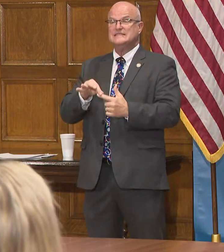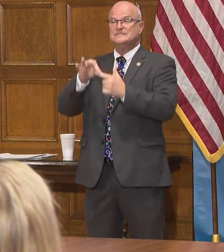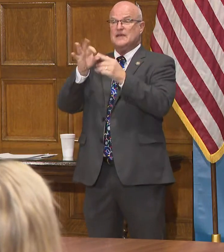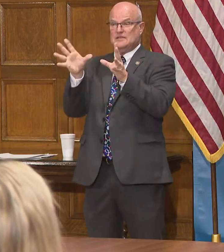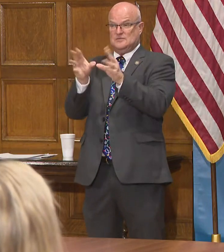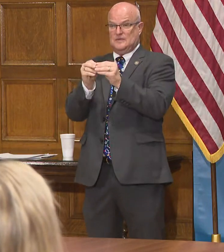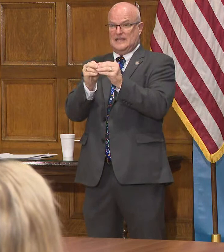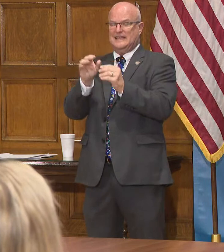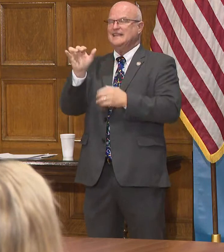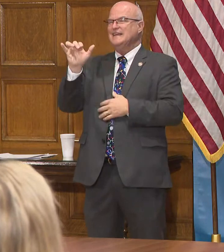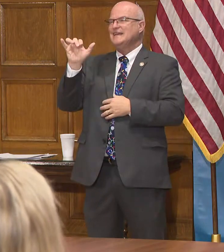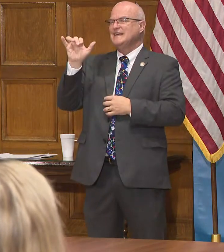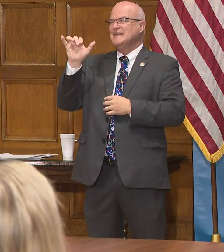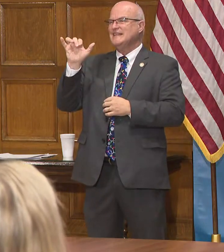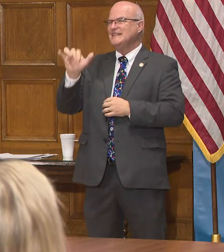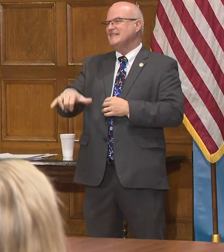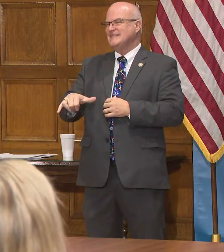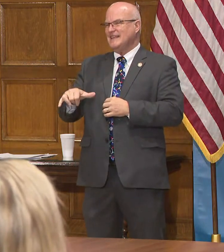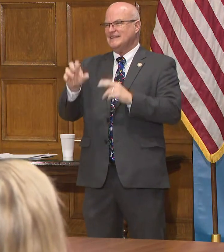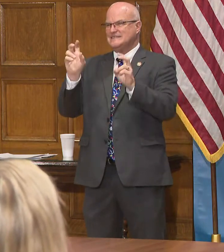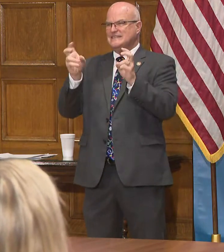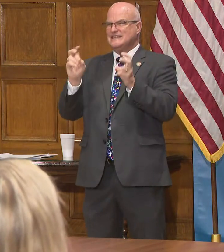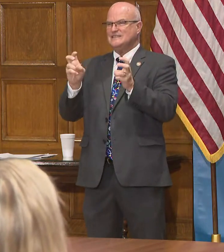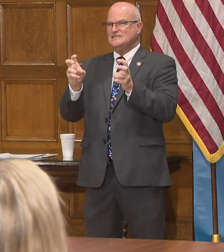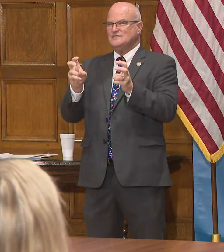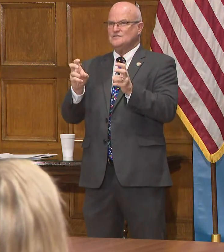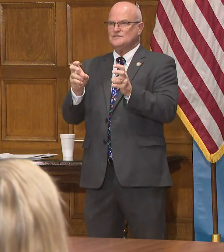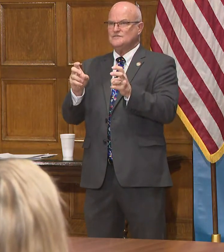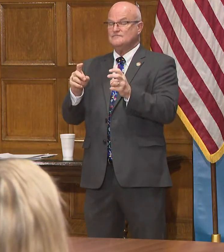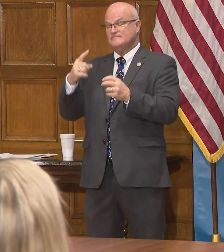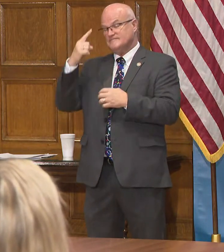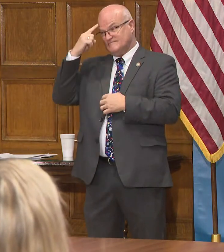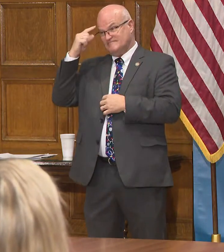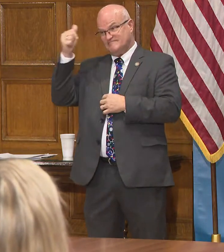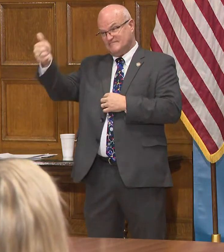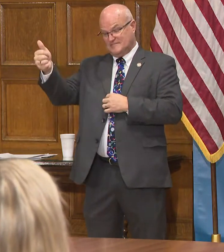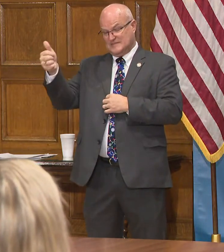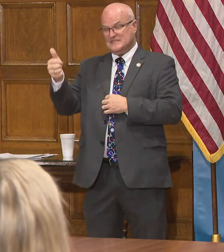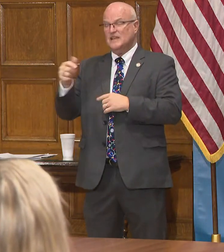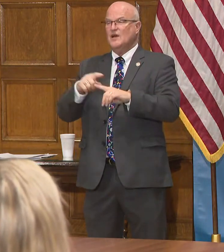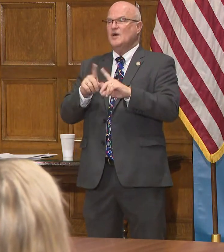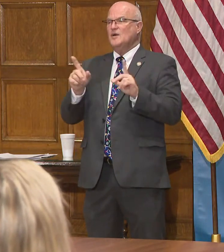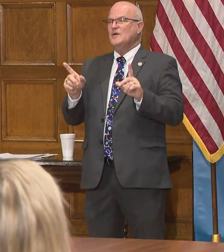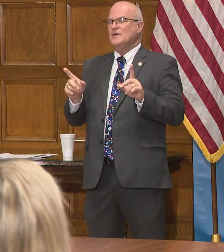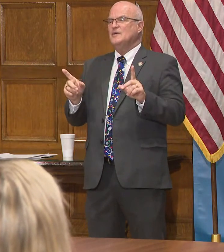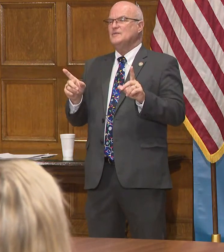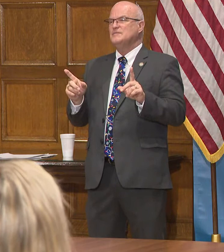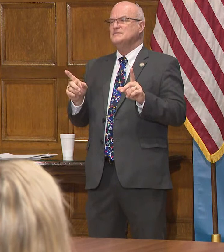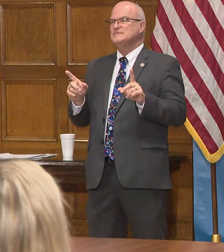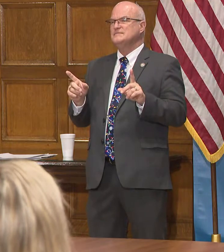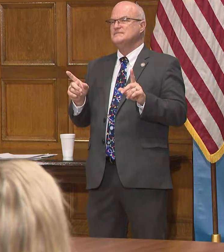session. That's an issue up to the General Assembly, but